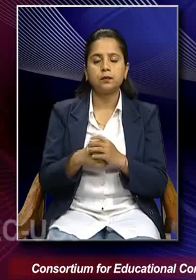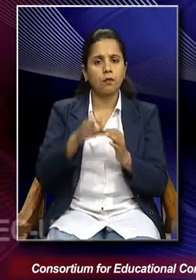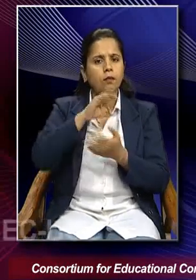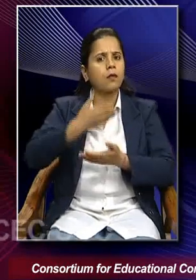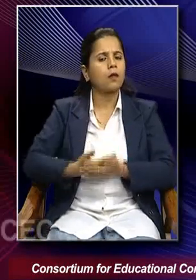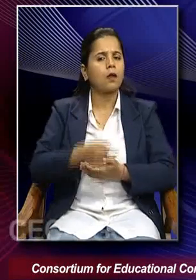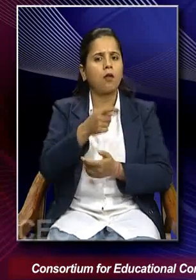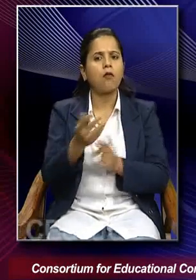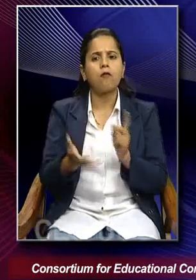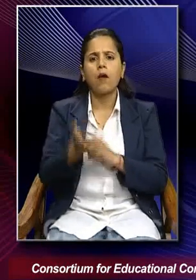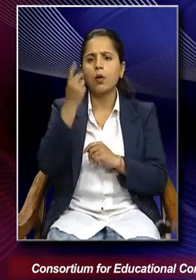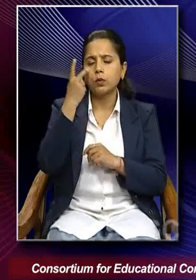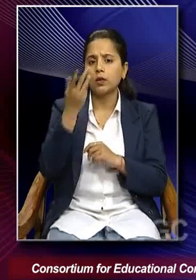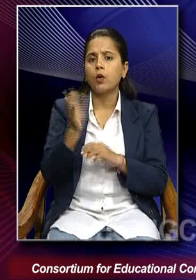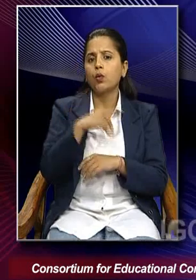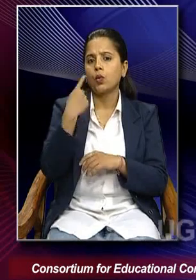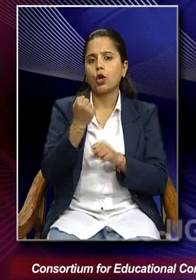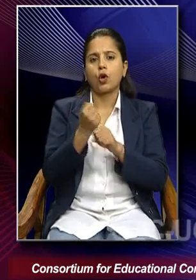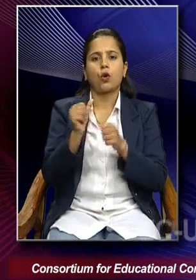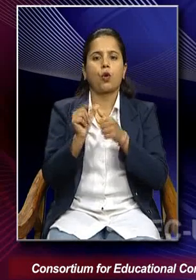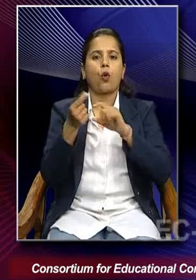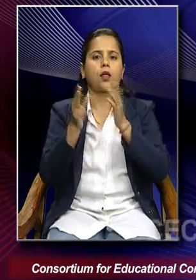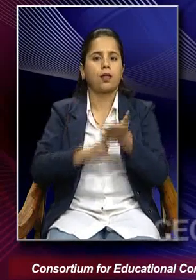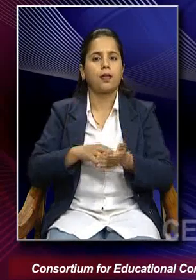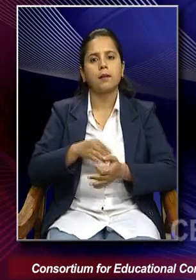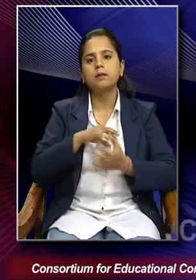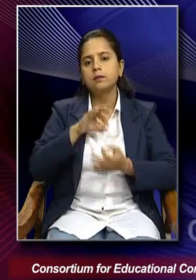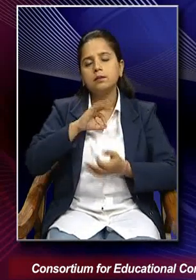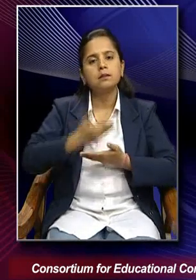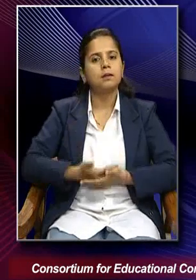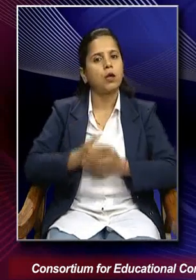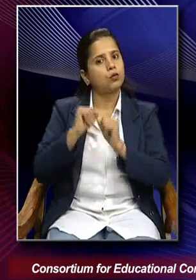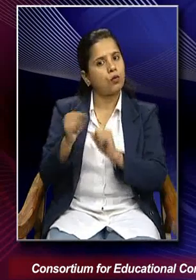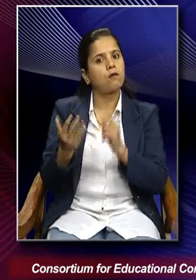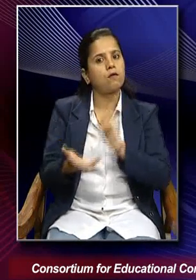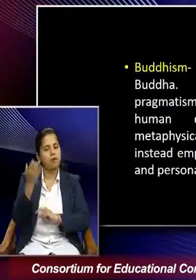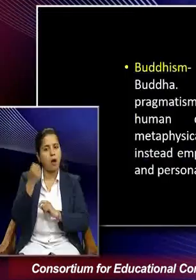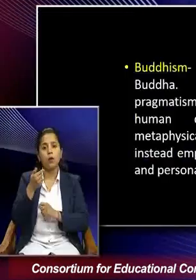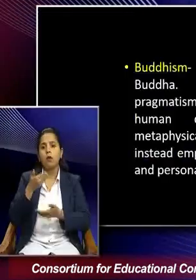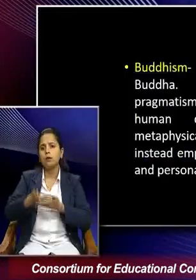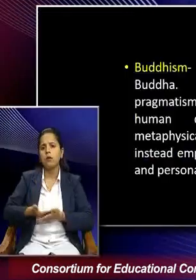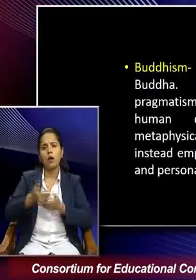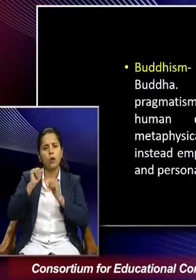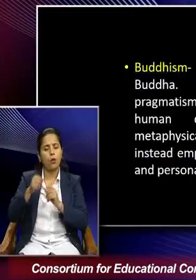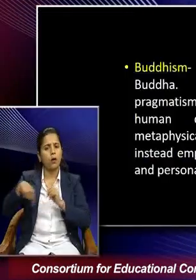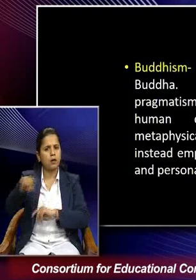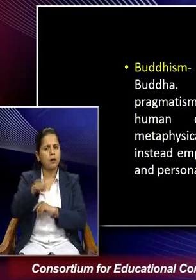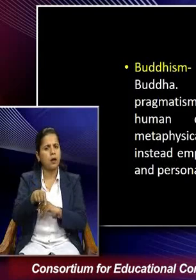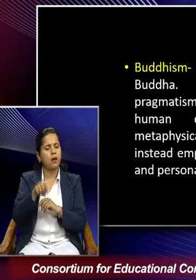Buddhism was founded by Gautama Buddha. It emphasizes on the